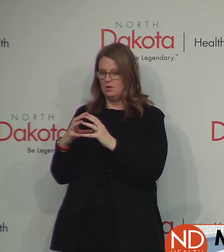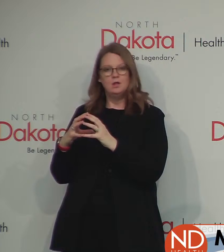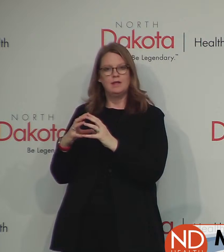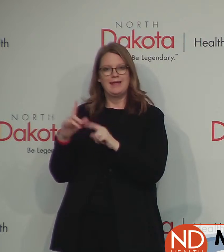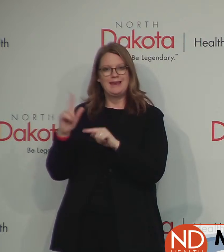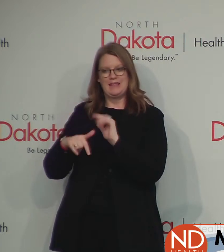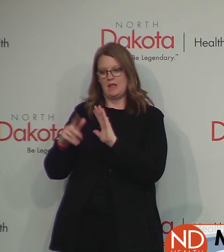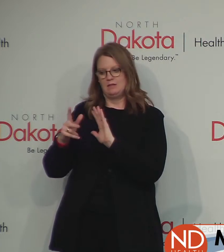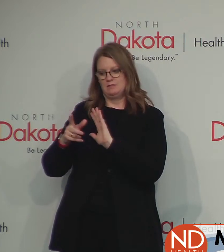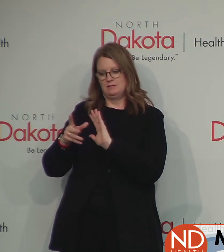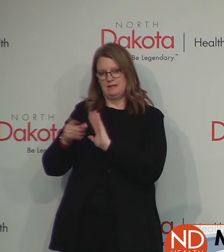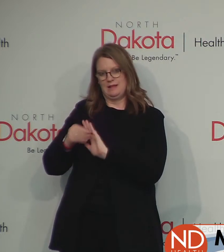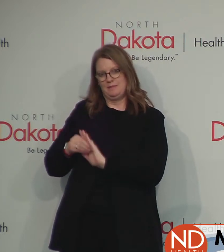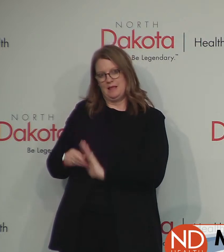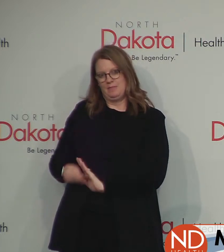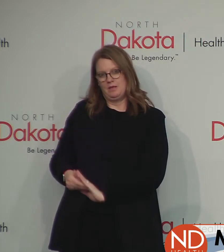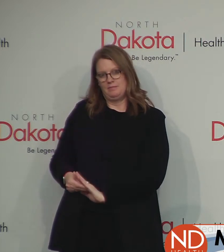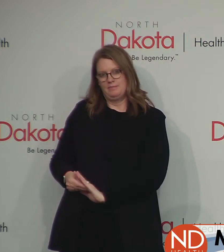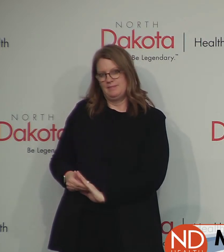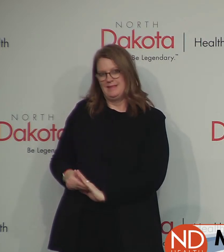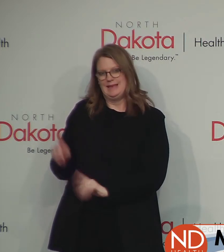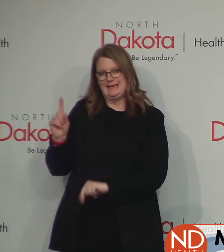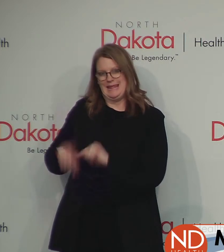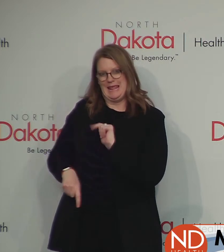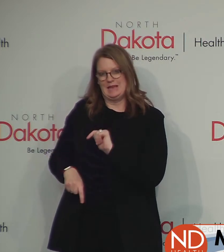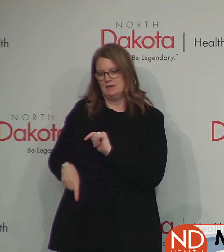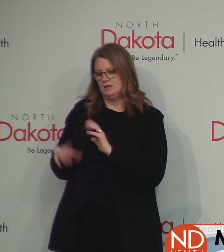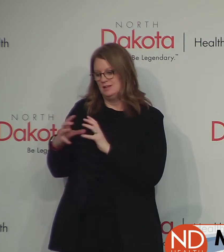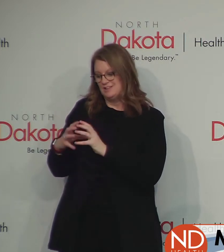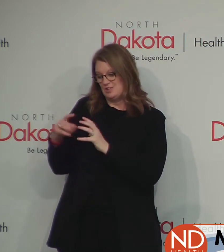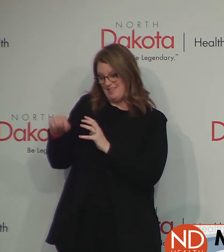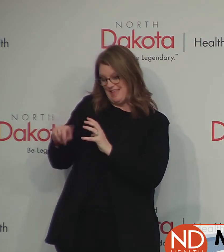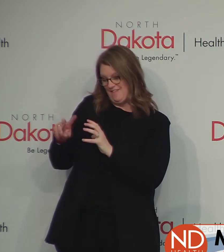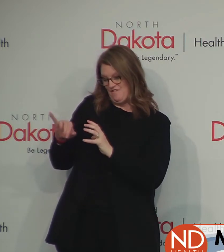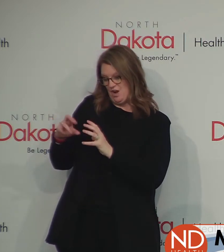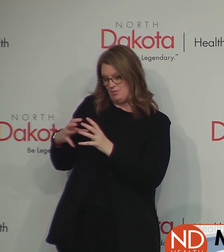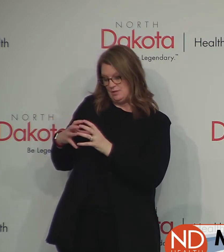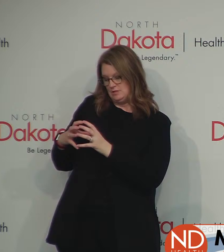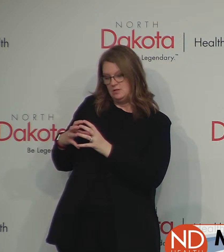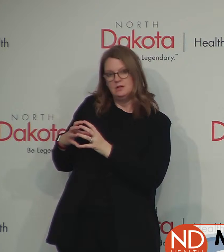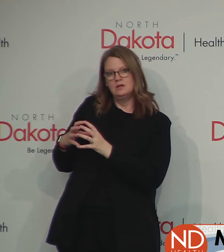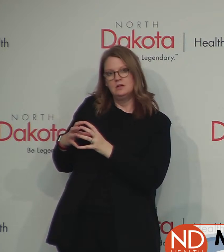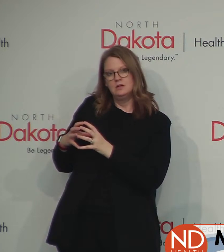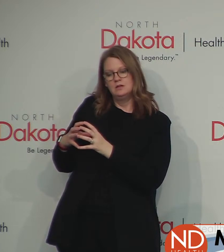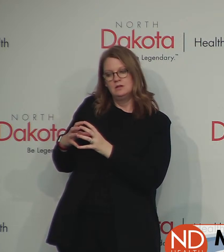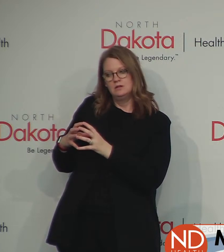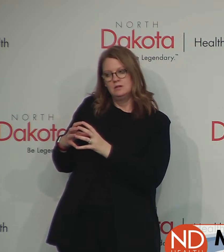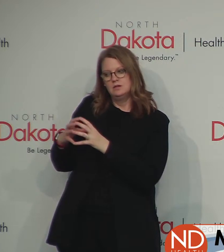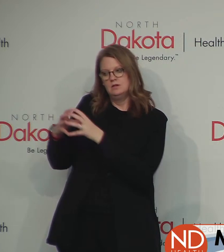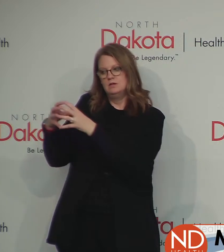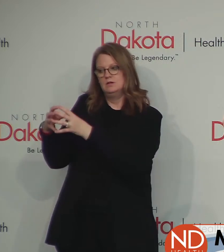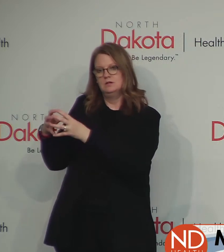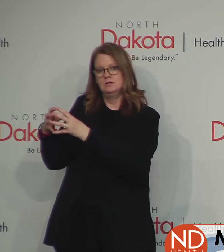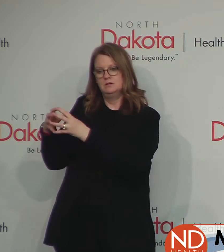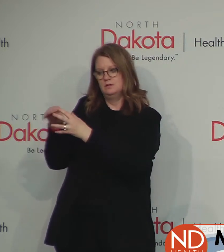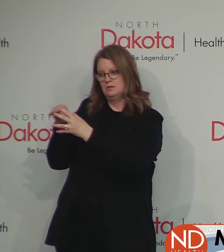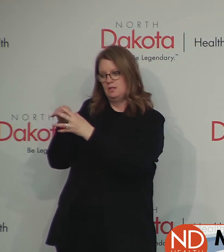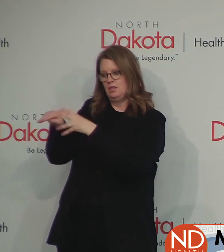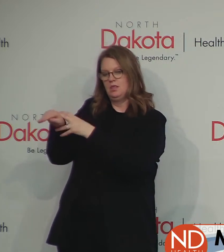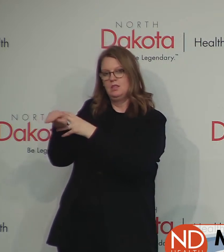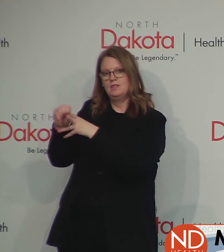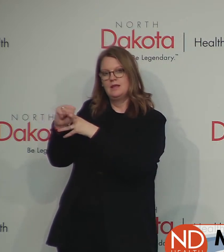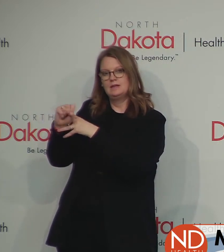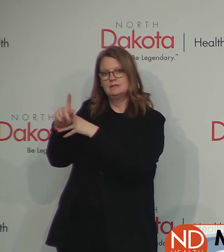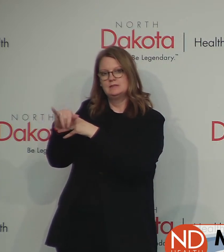to replicate the adenoviruses. And so it's using that adenovirus then to present that spike